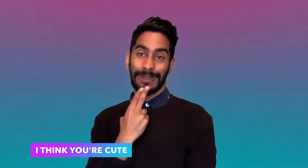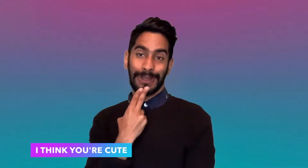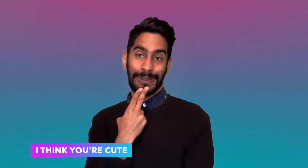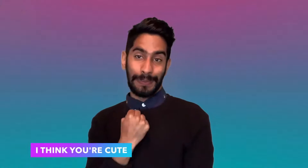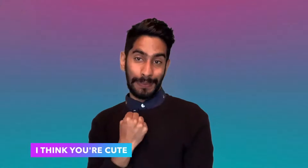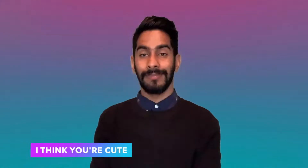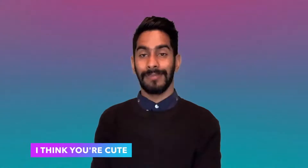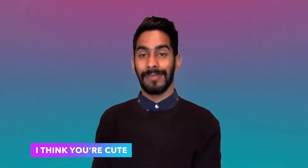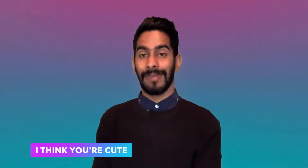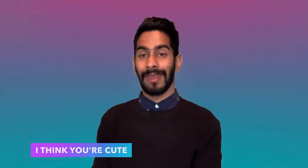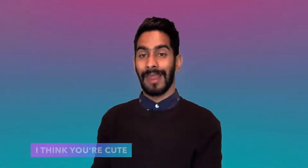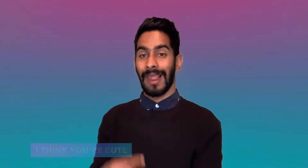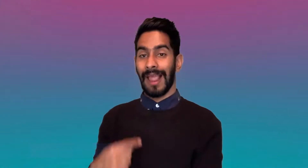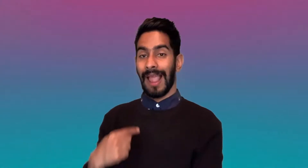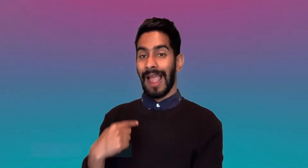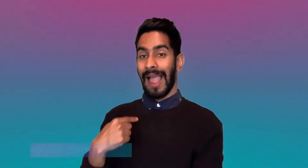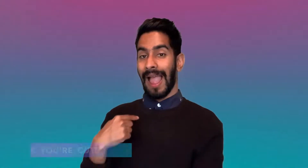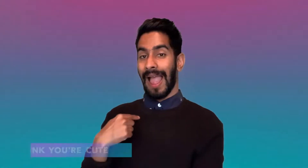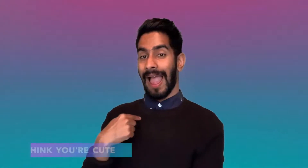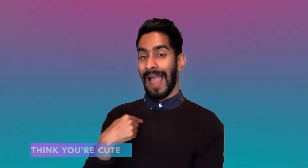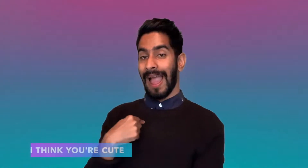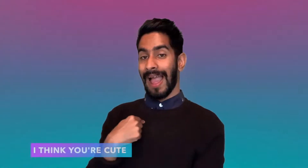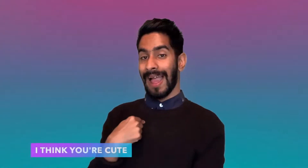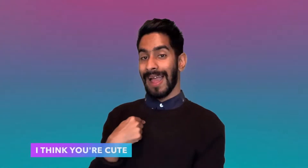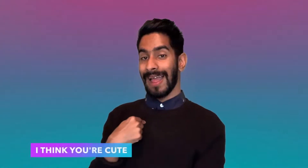I think you're cute.